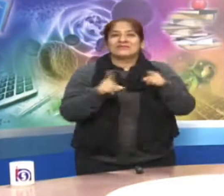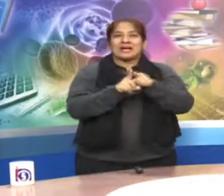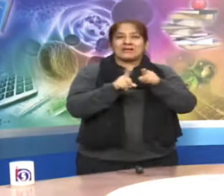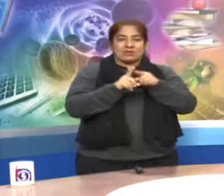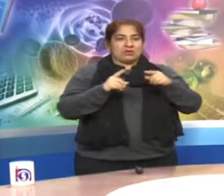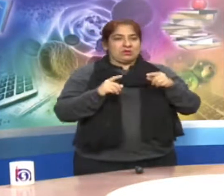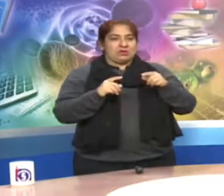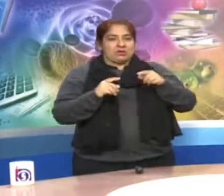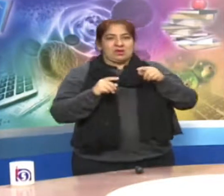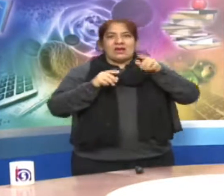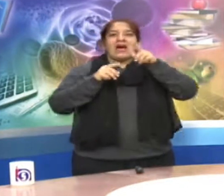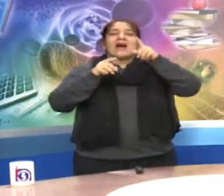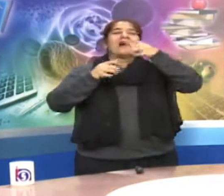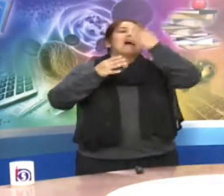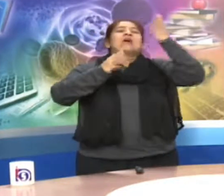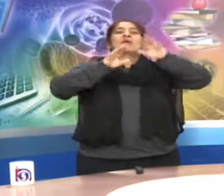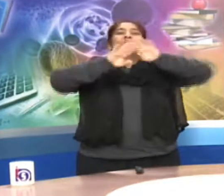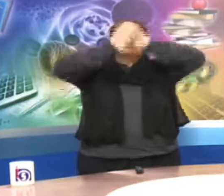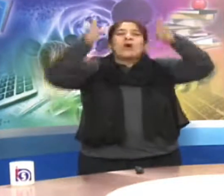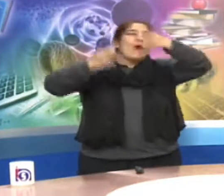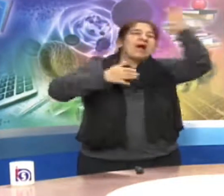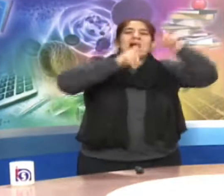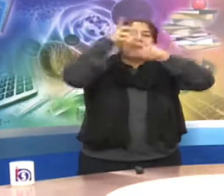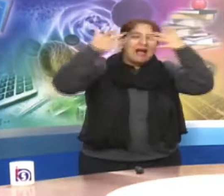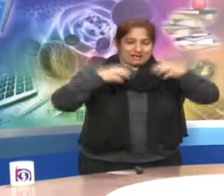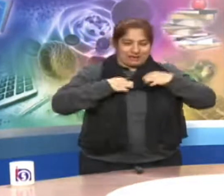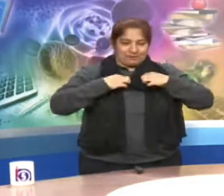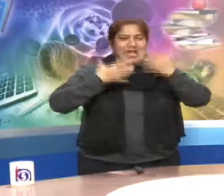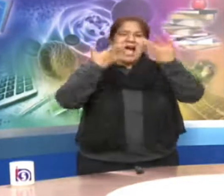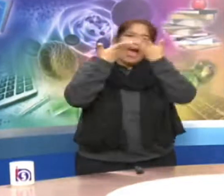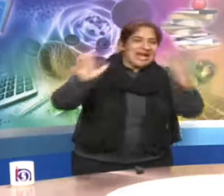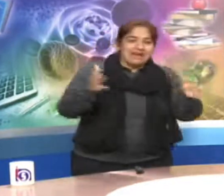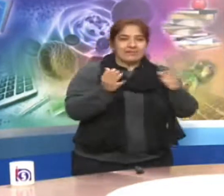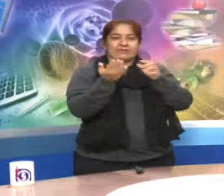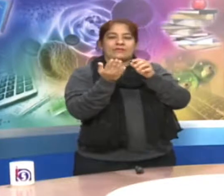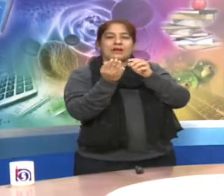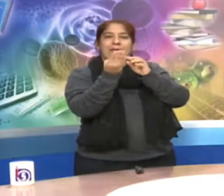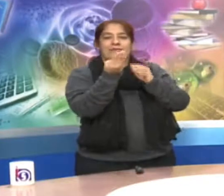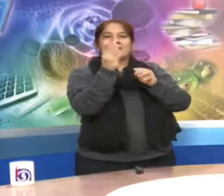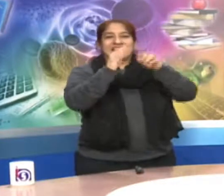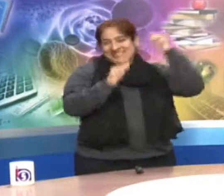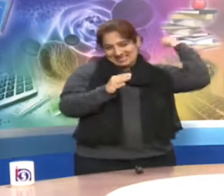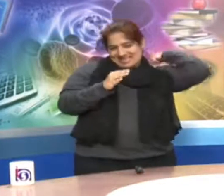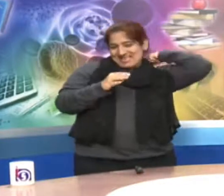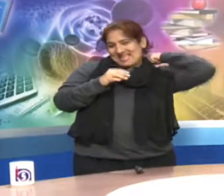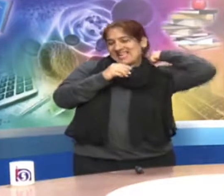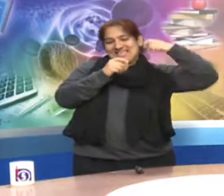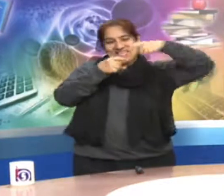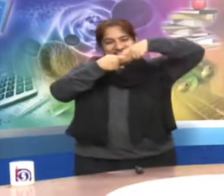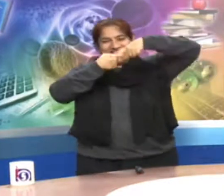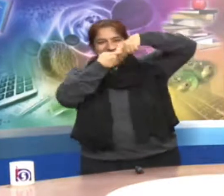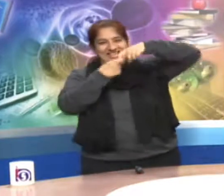Seventh point, higher price than the MRP. So every